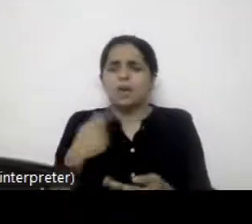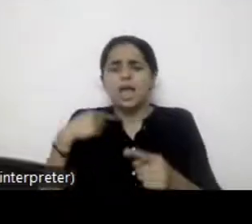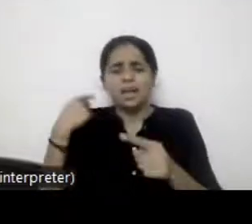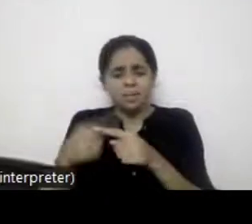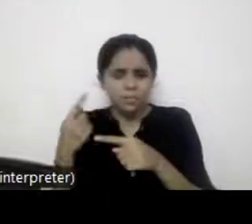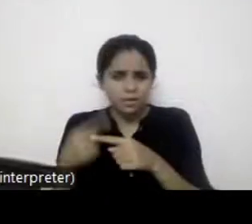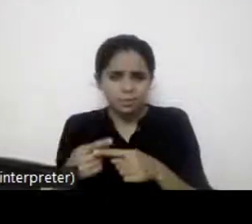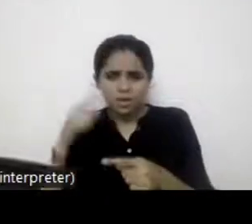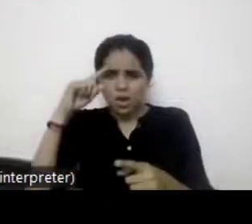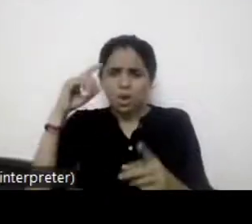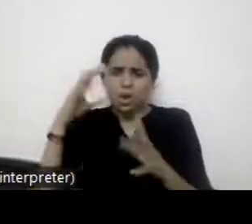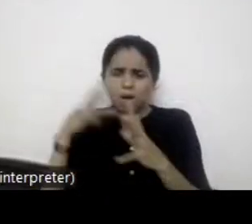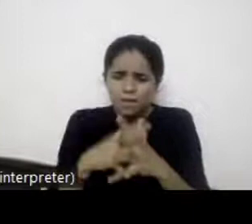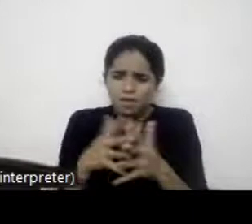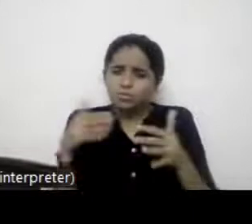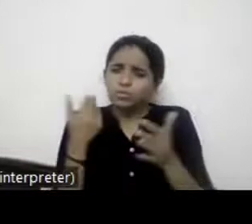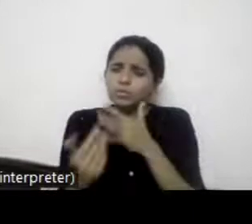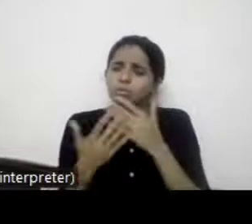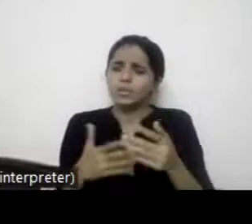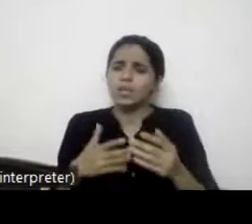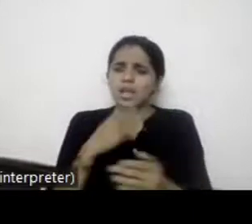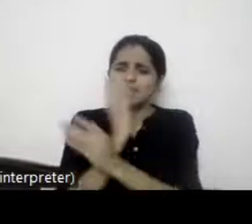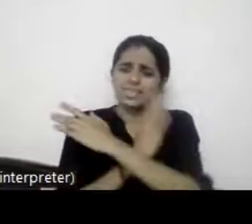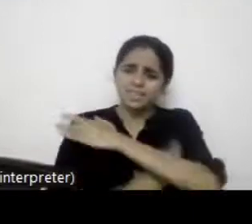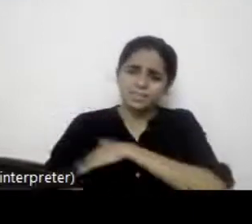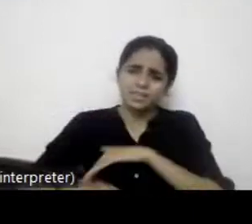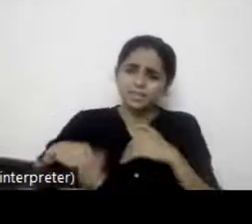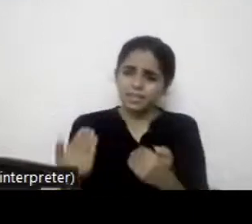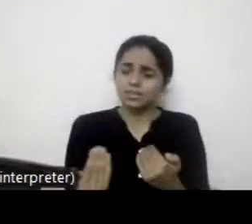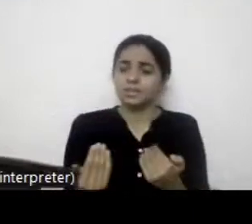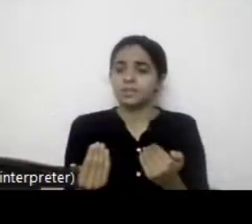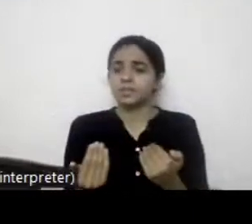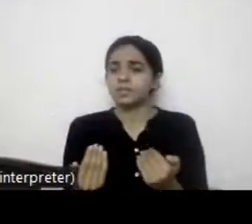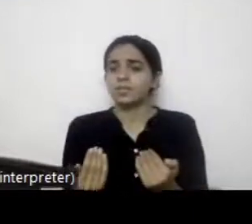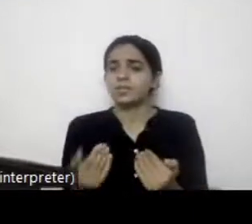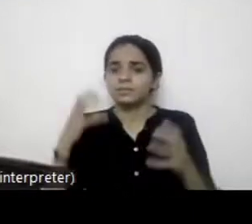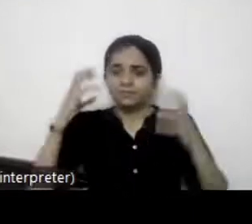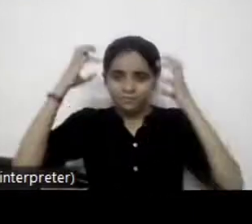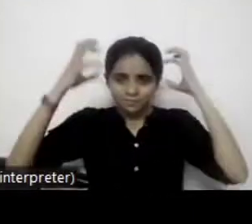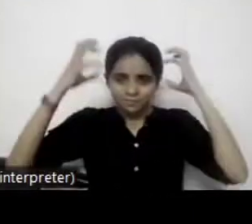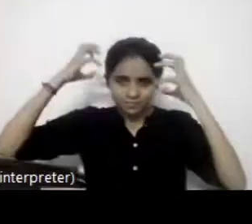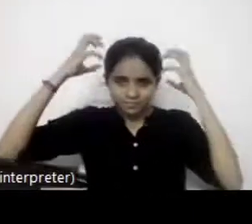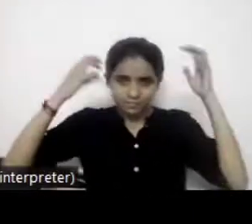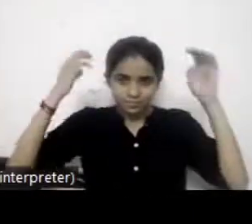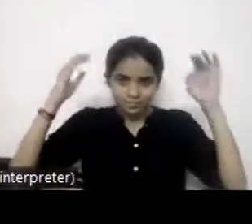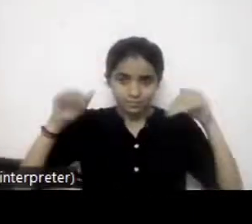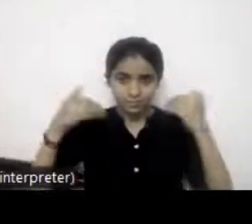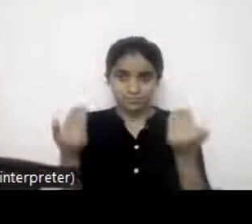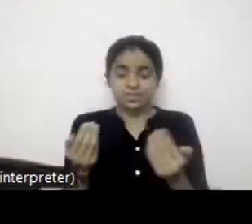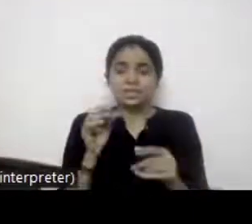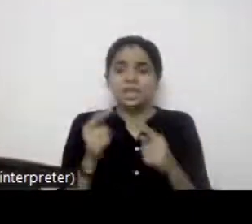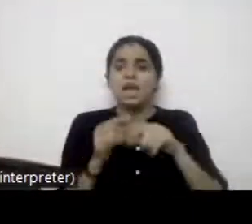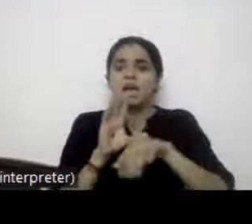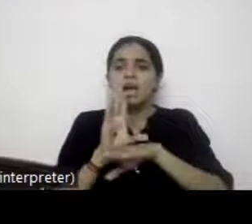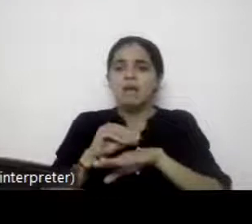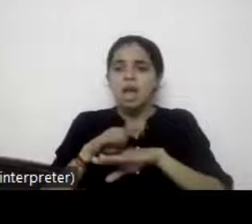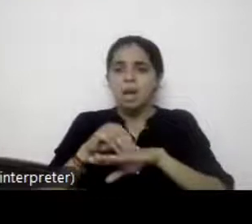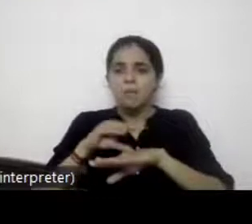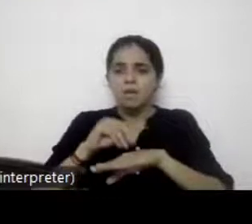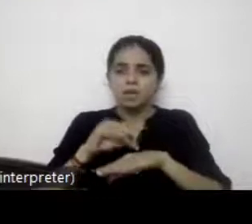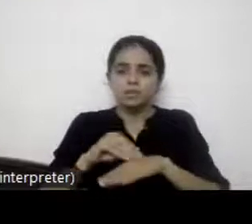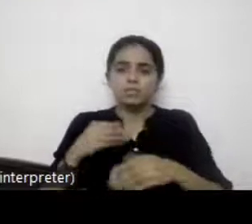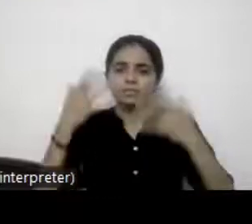in one's life. So are we all on that tangent of temporarily